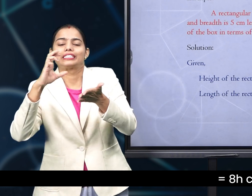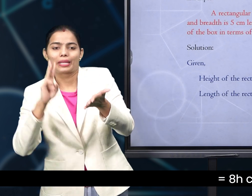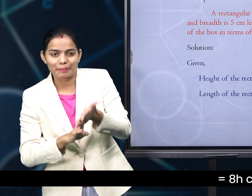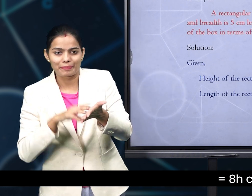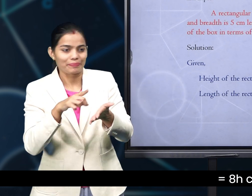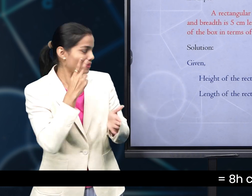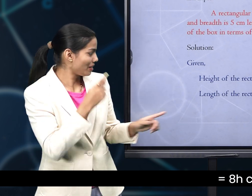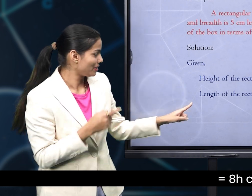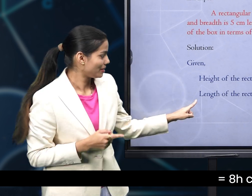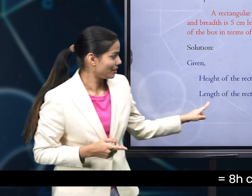cm.